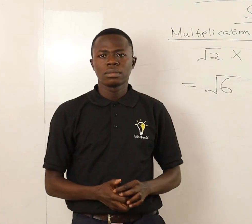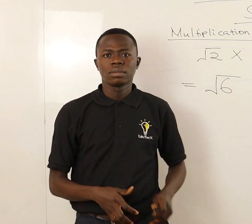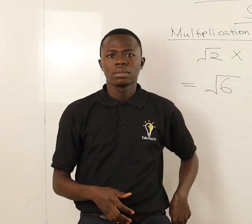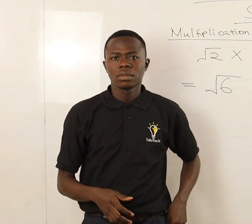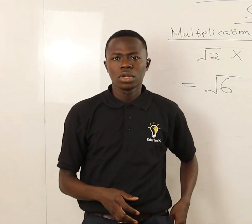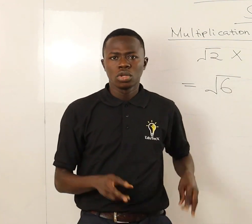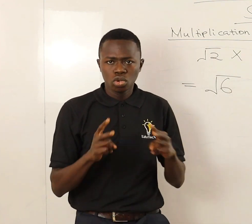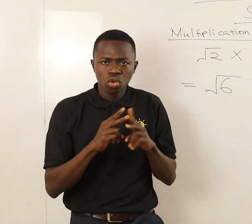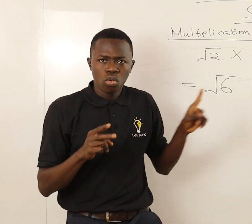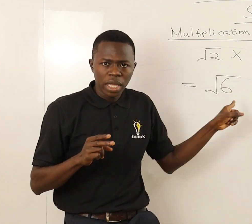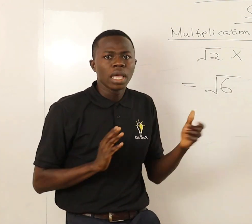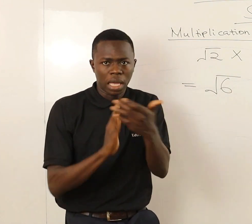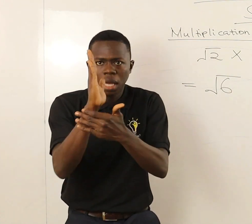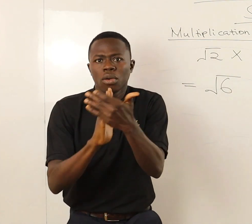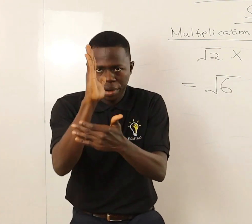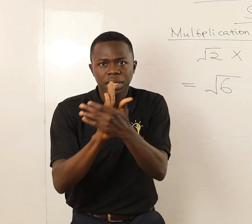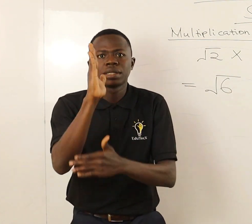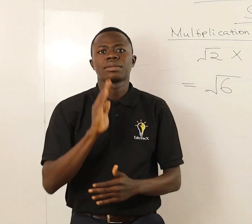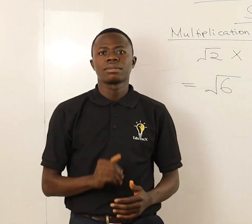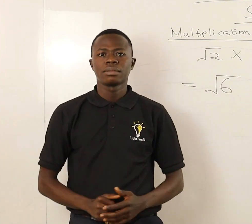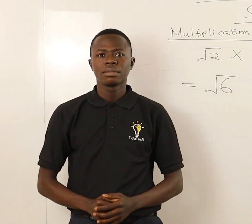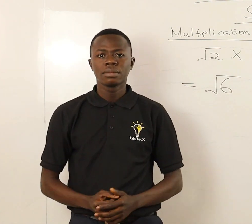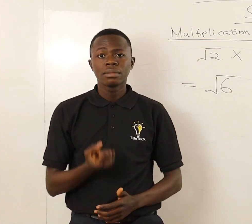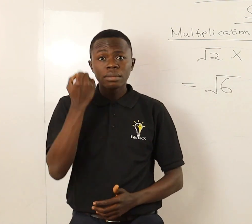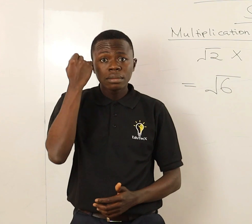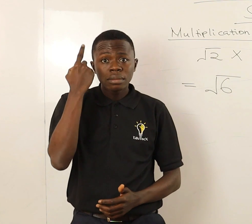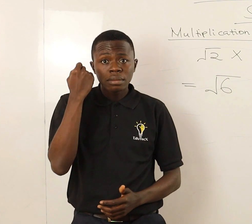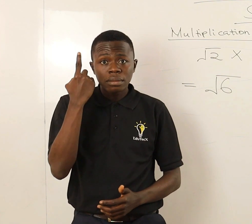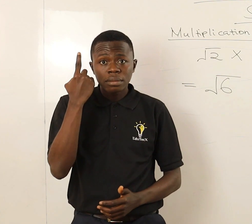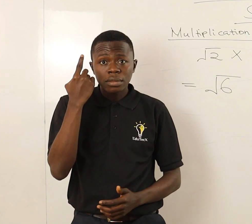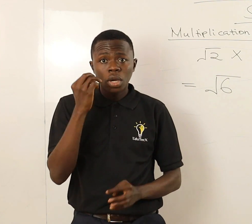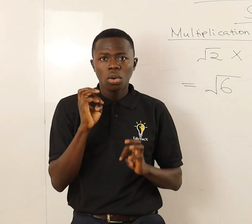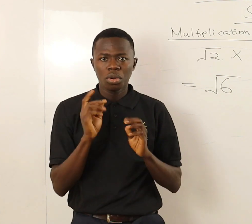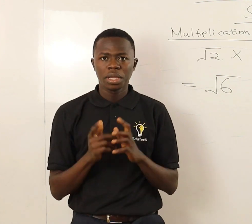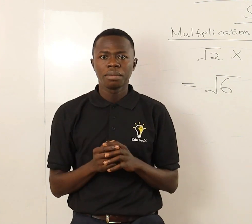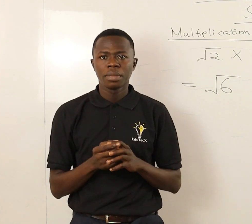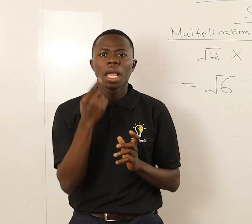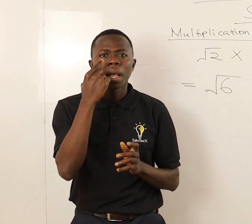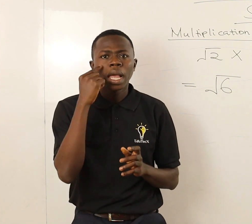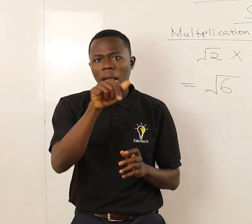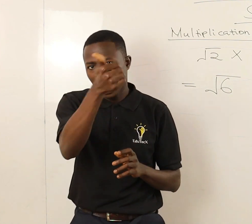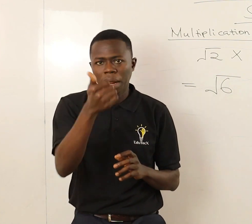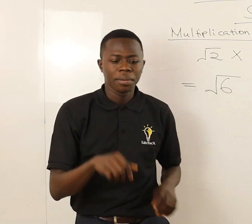So this is actually how to solve it. Let's take a look at another form